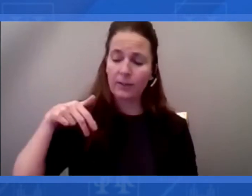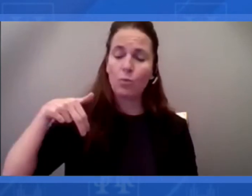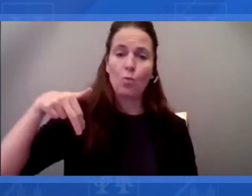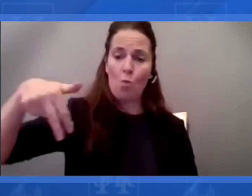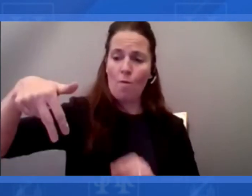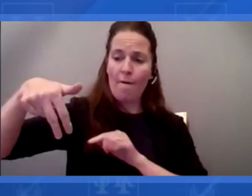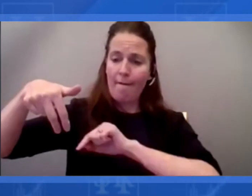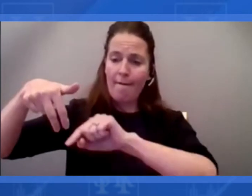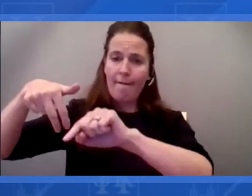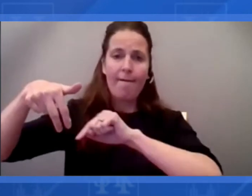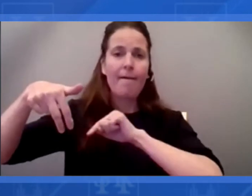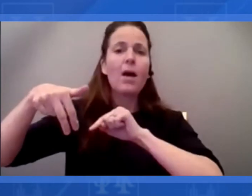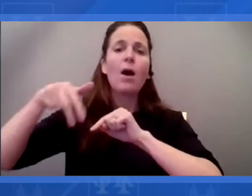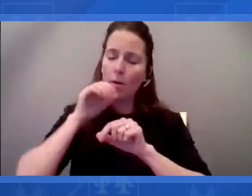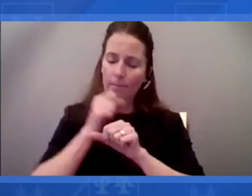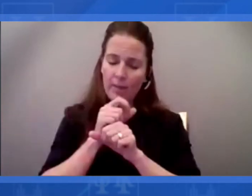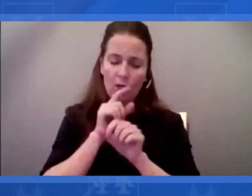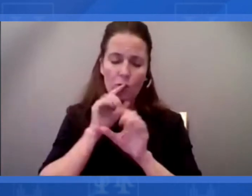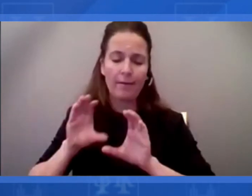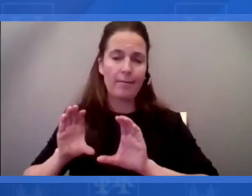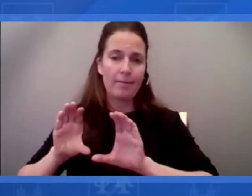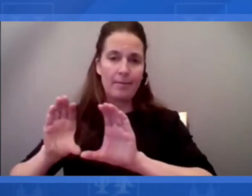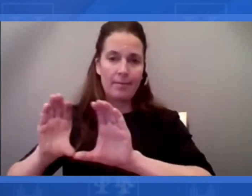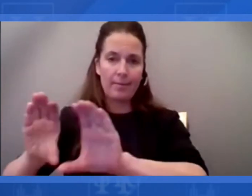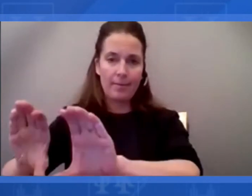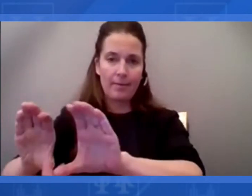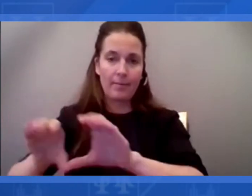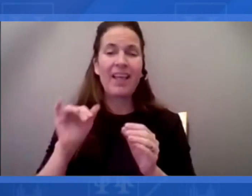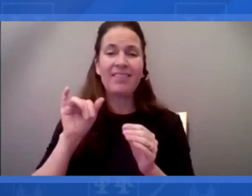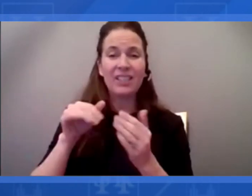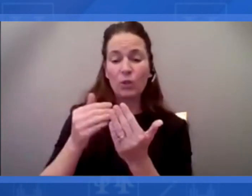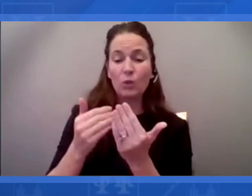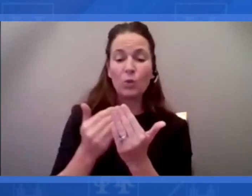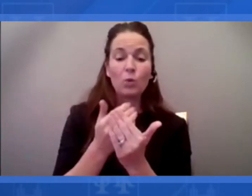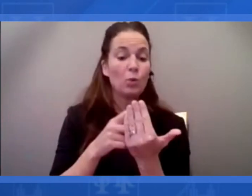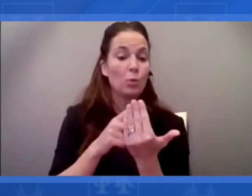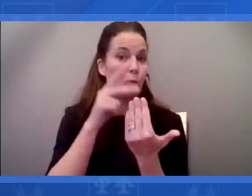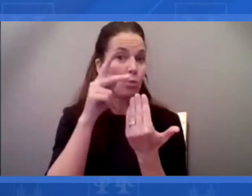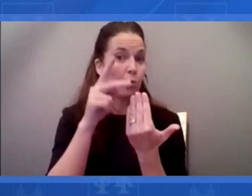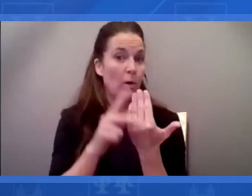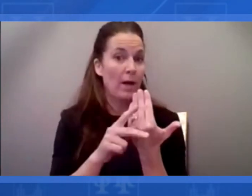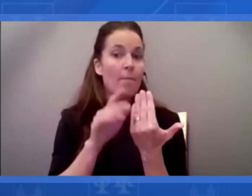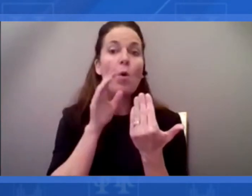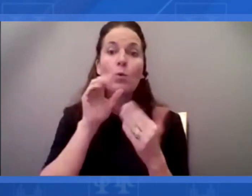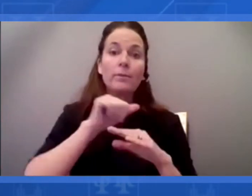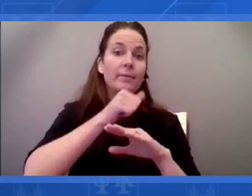snow clearing operations. This program will begin in the winter of